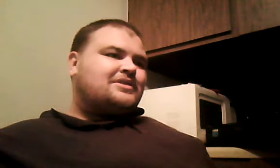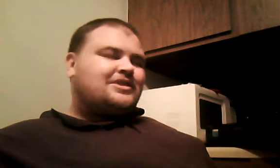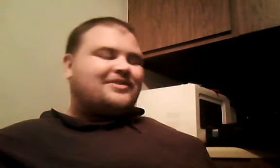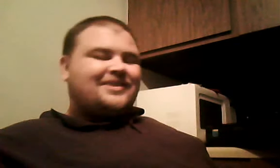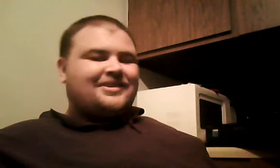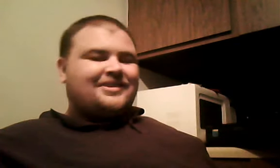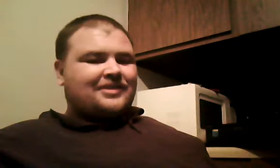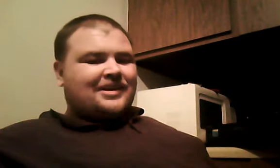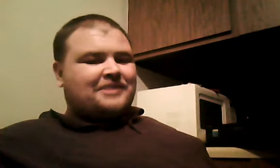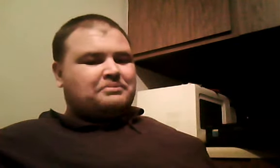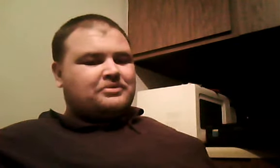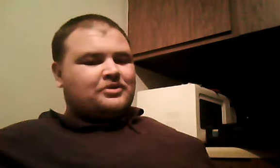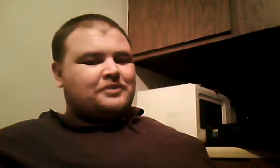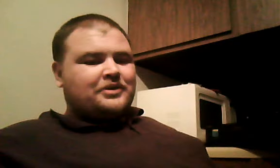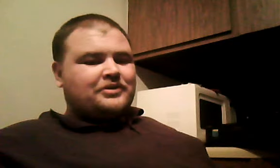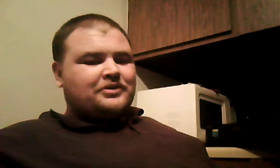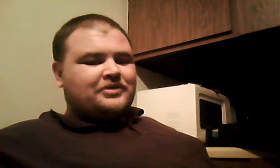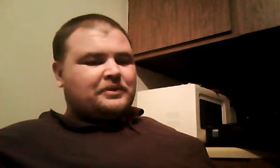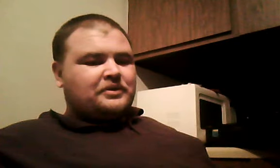I mean, there was a lot of promos. I mean,